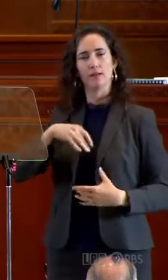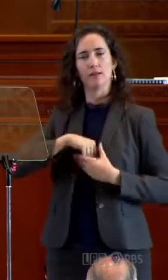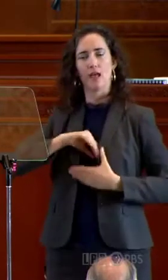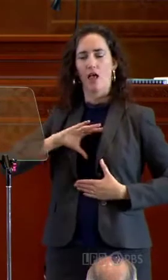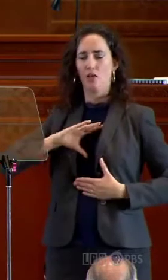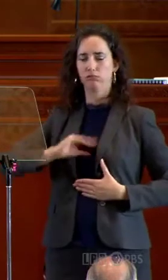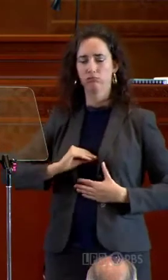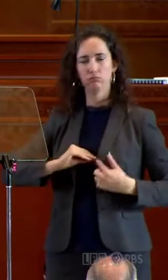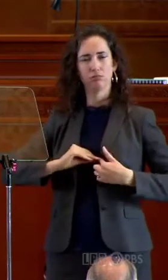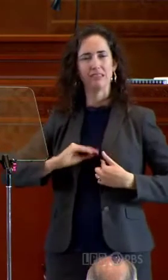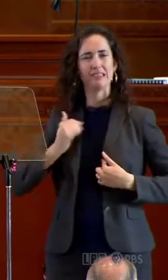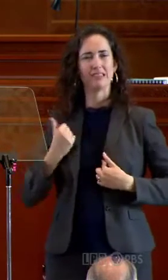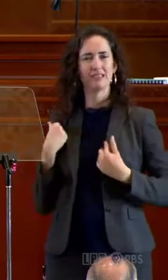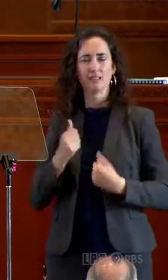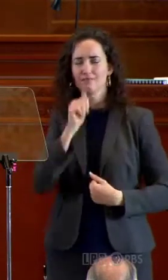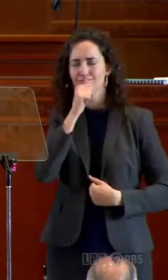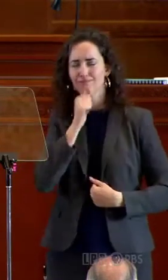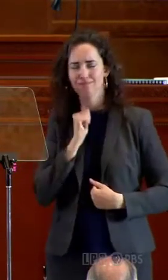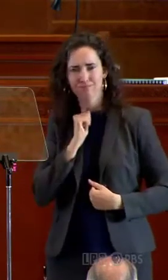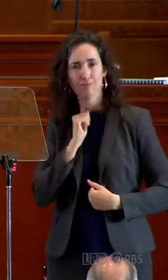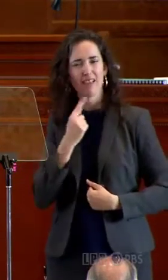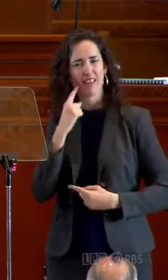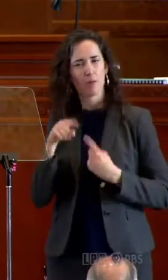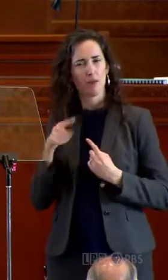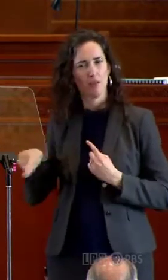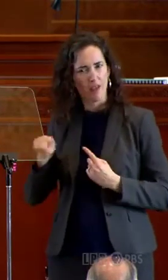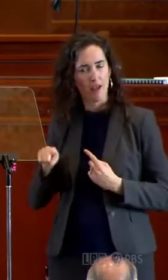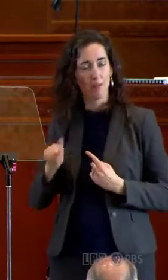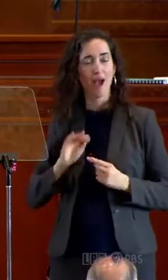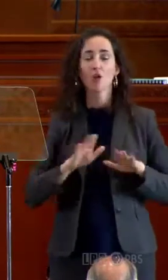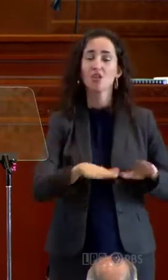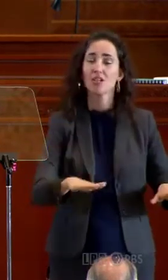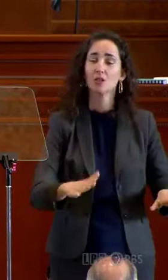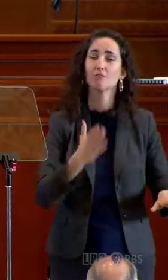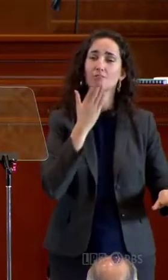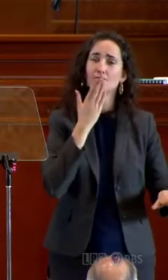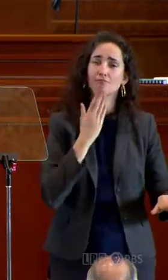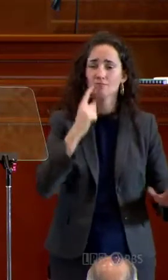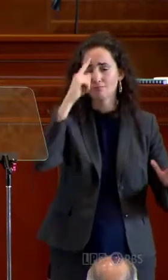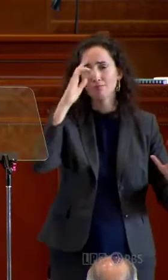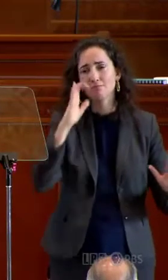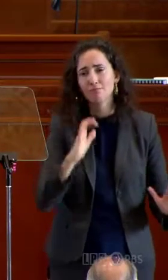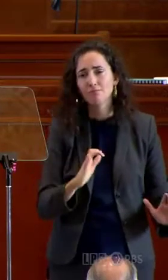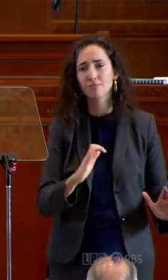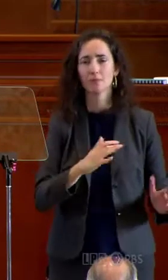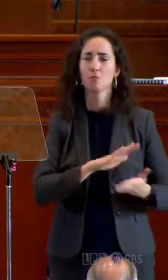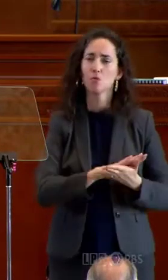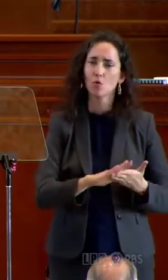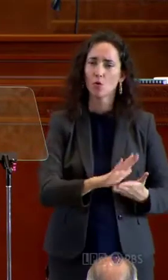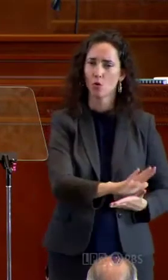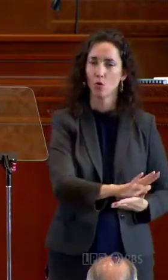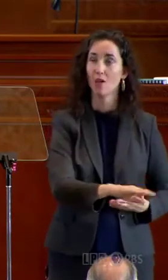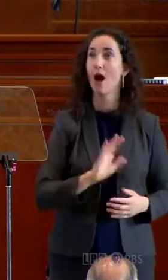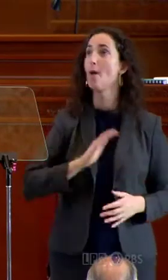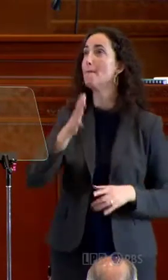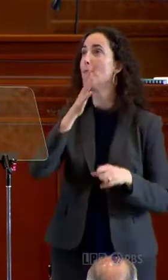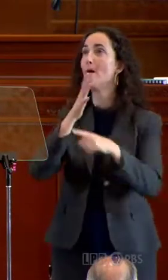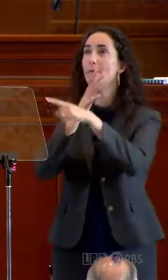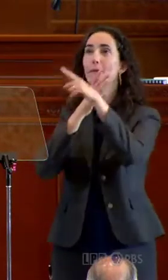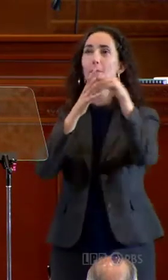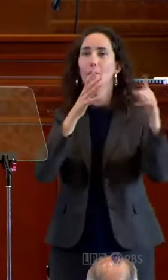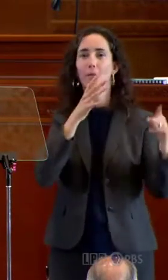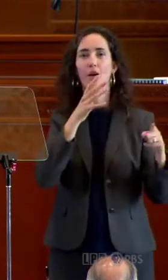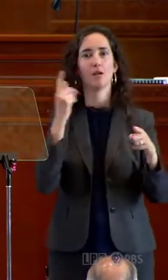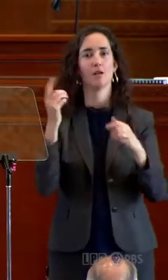hardship, our children with their meek and pure hearts, our moms, the